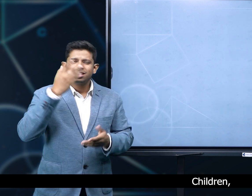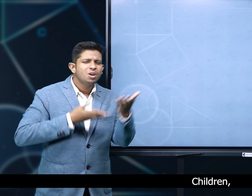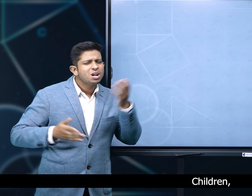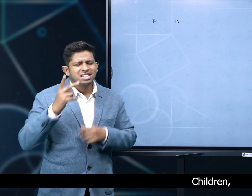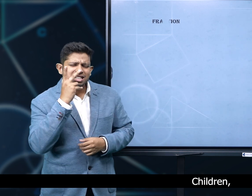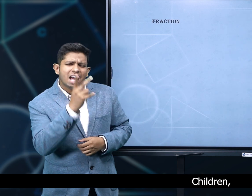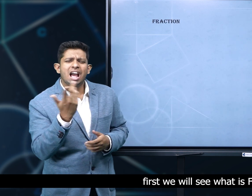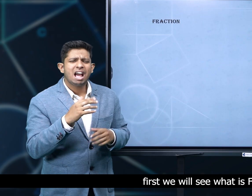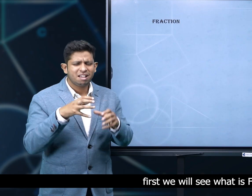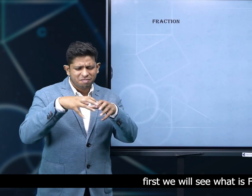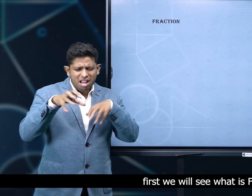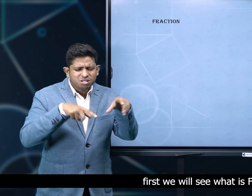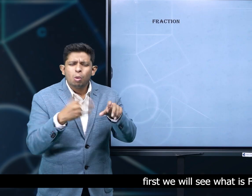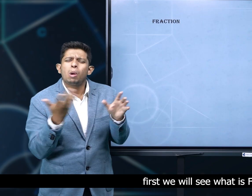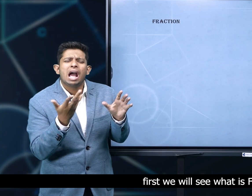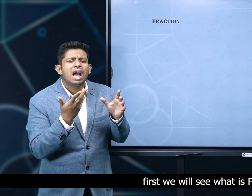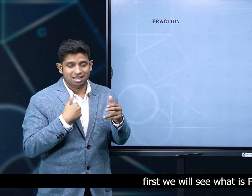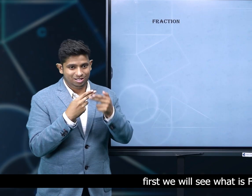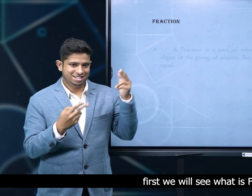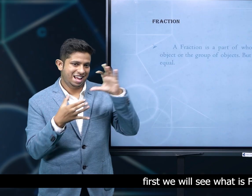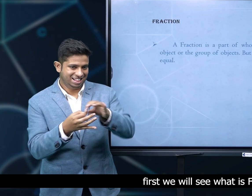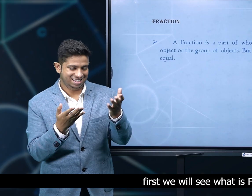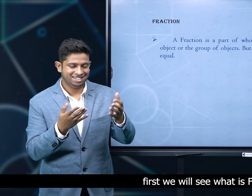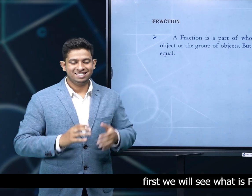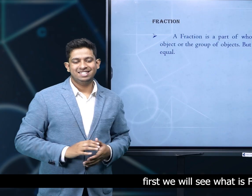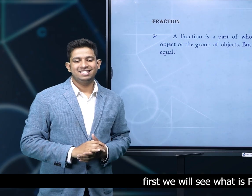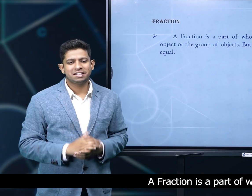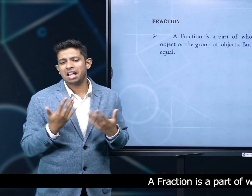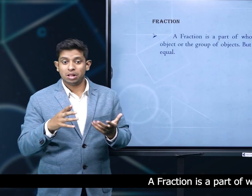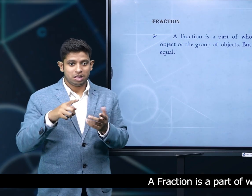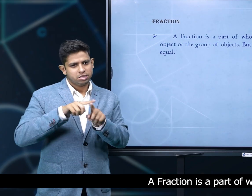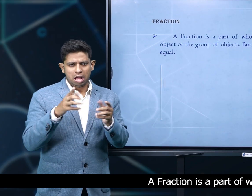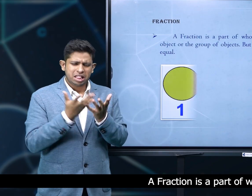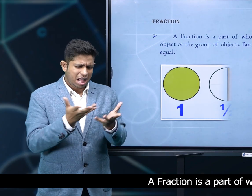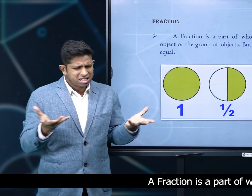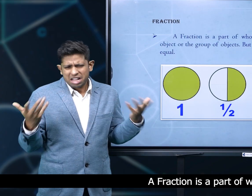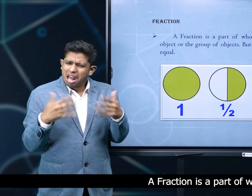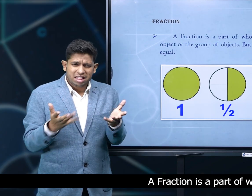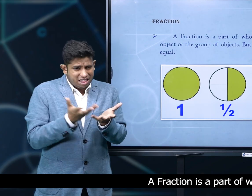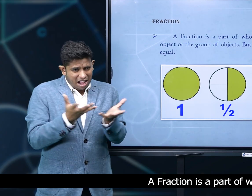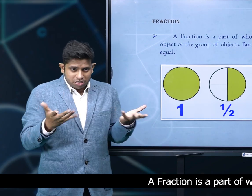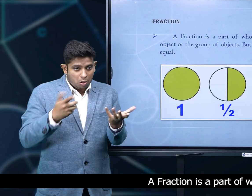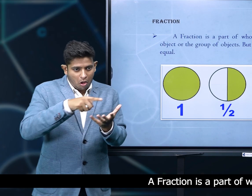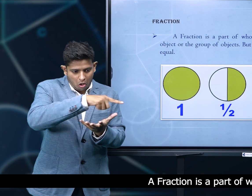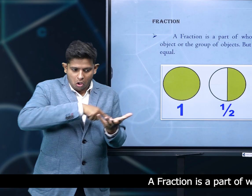Children, first we will see what is fraction. A fraction is a part of